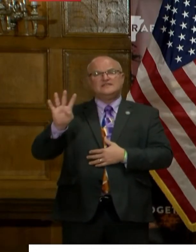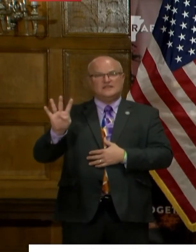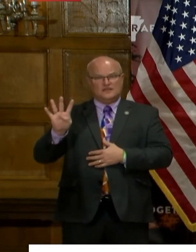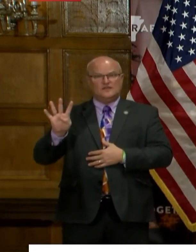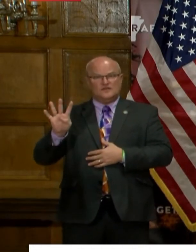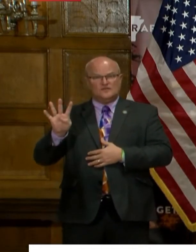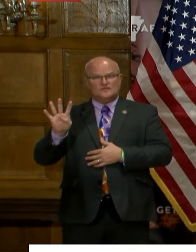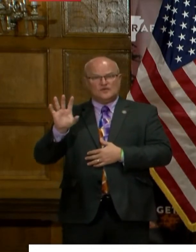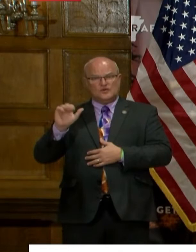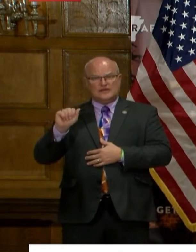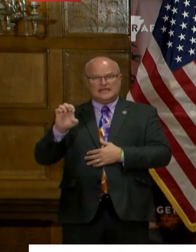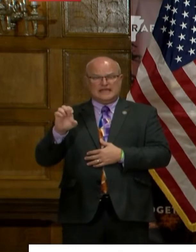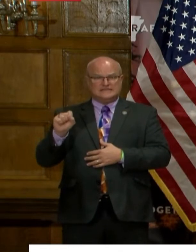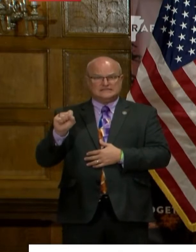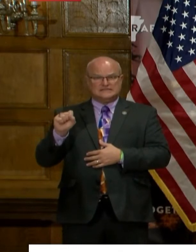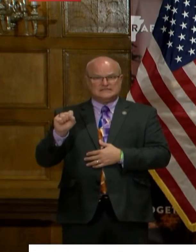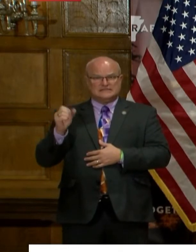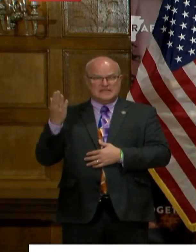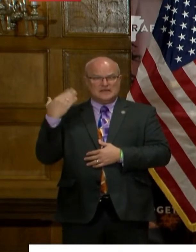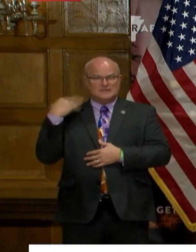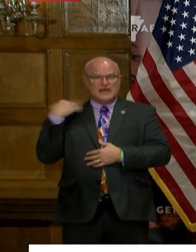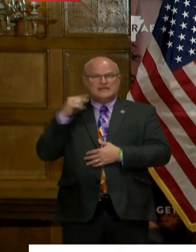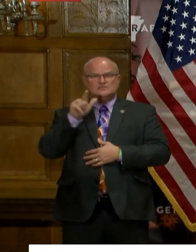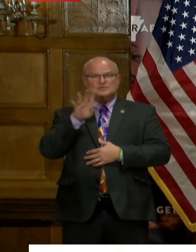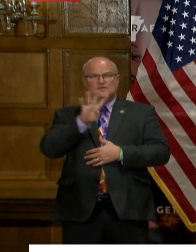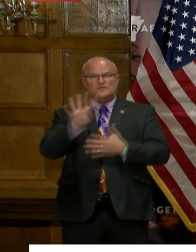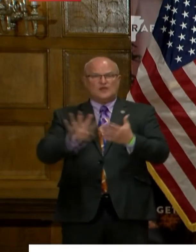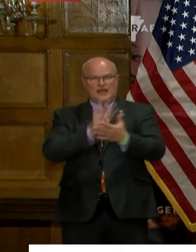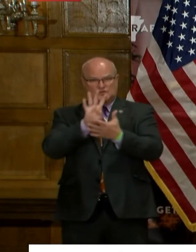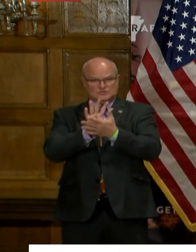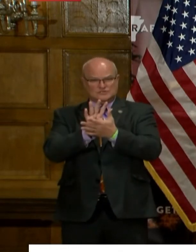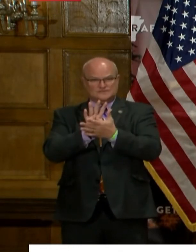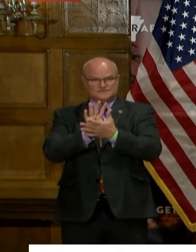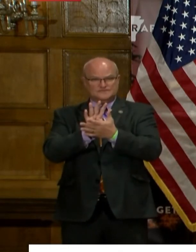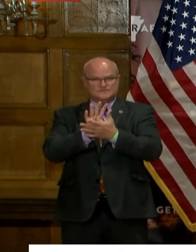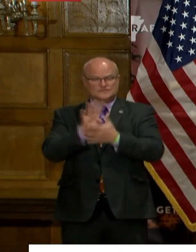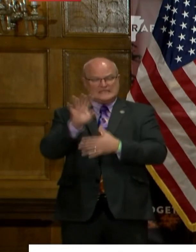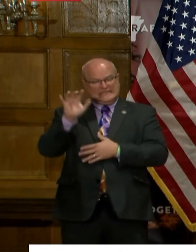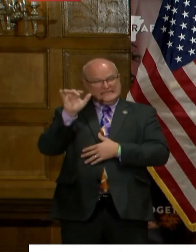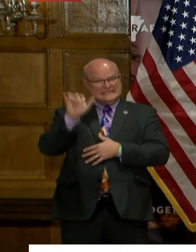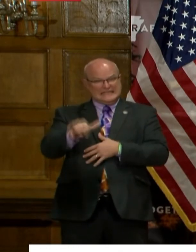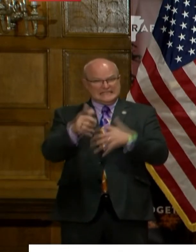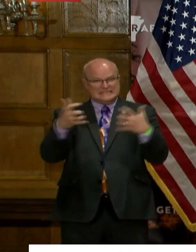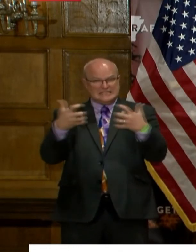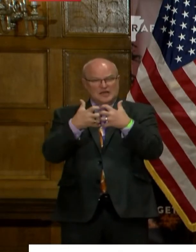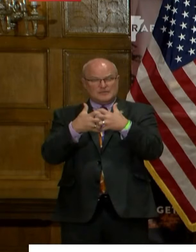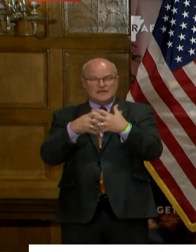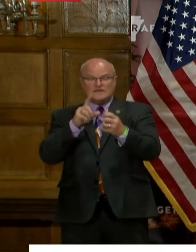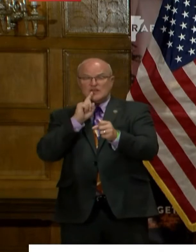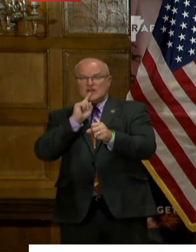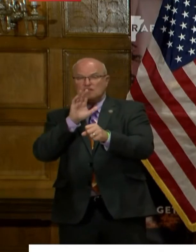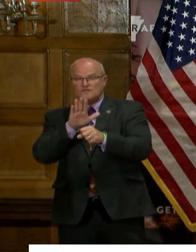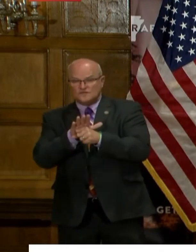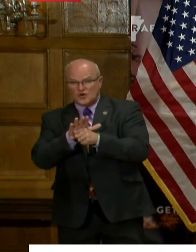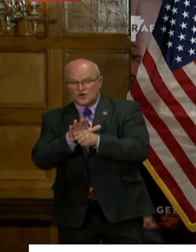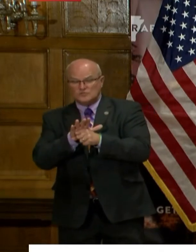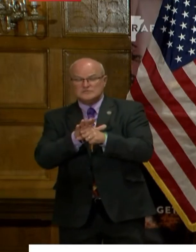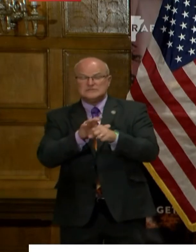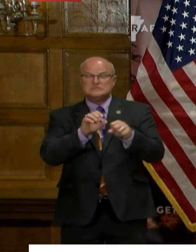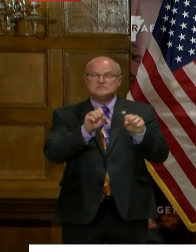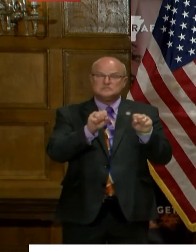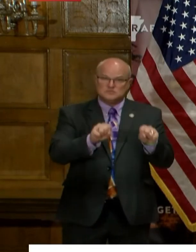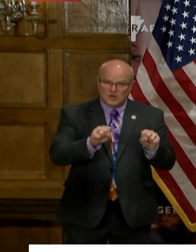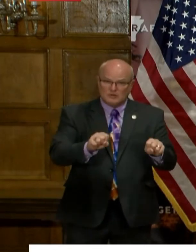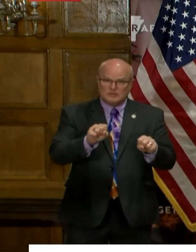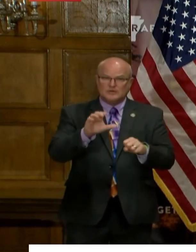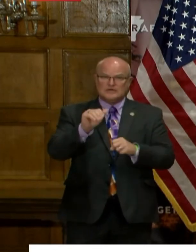1,554 cases over the last 24 hours. Those are a combination of confirmed cases and probable